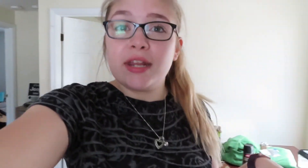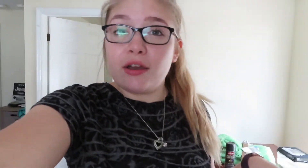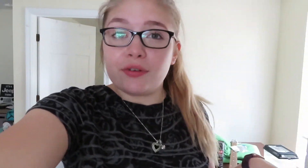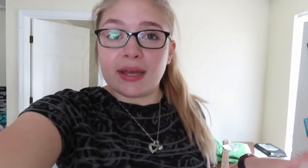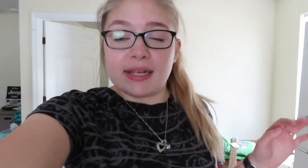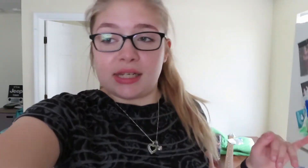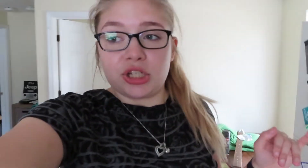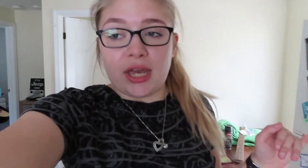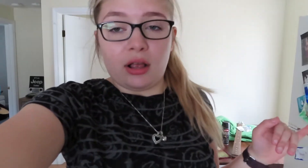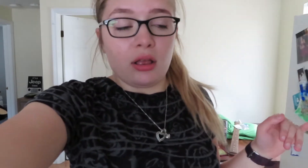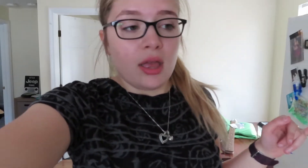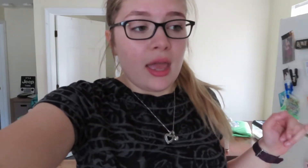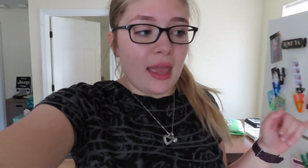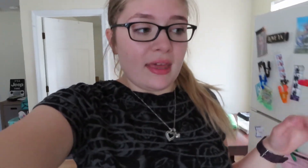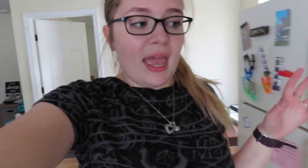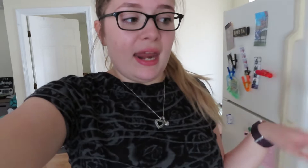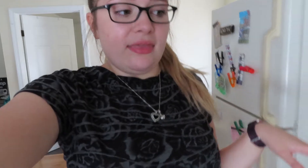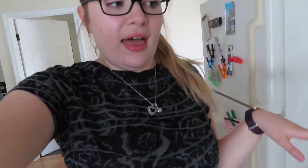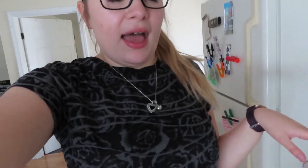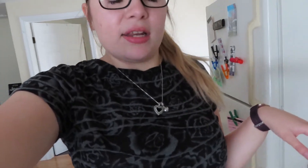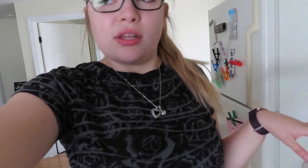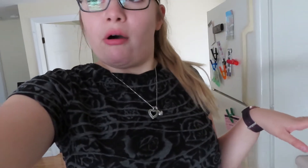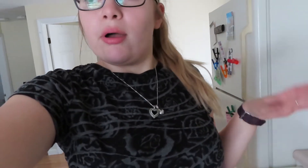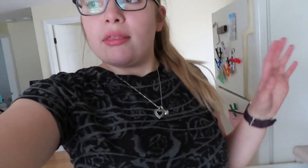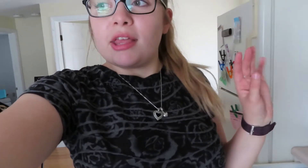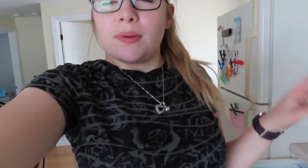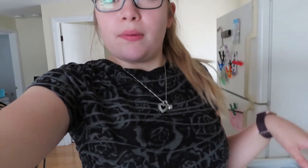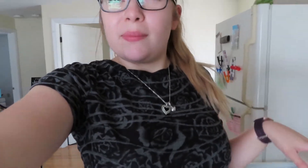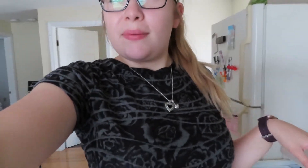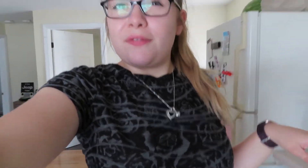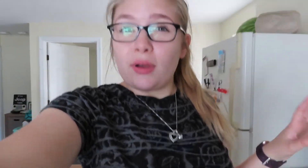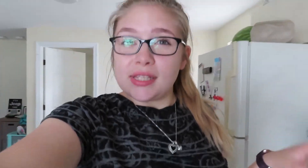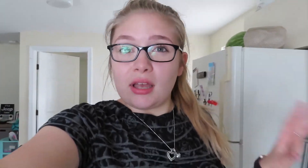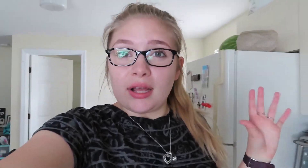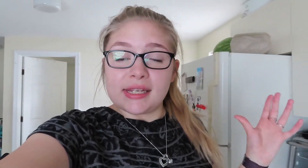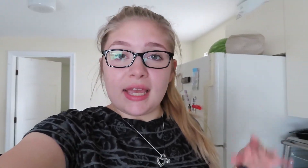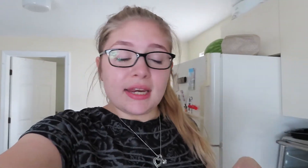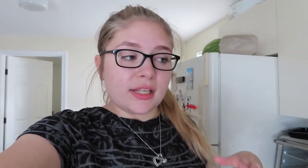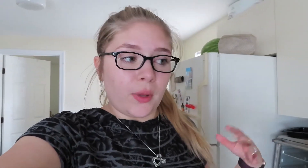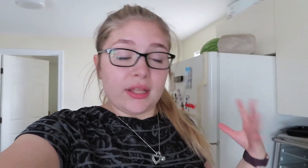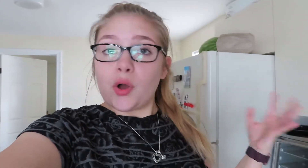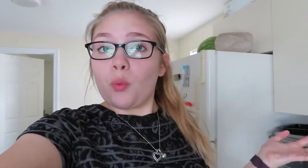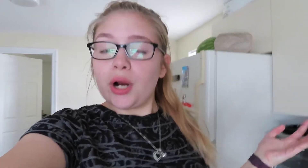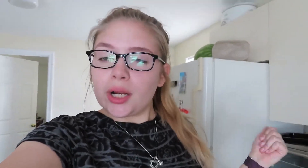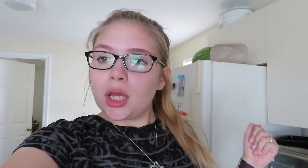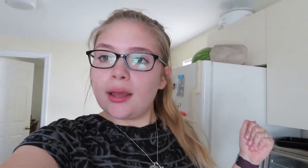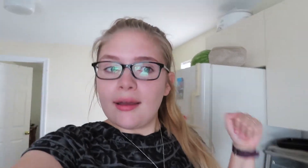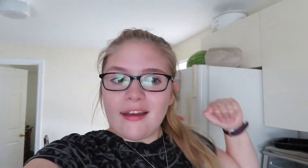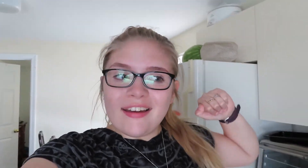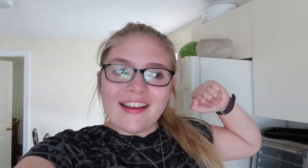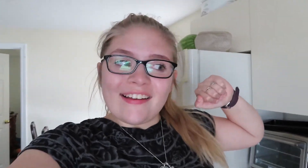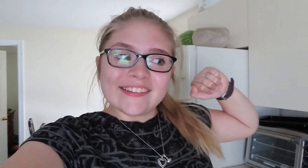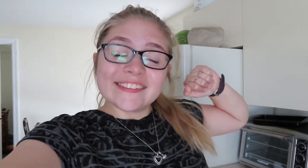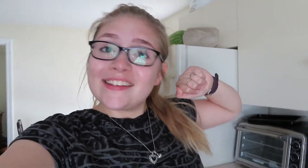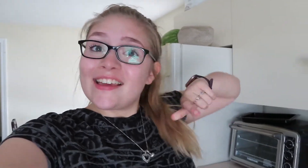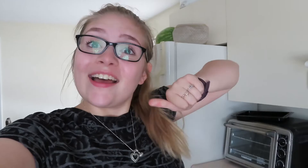video for my disney channel and then edit that so that's what i'm be focusing on tonight as well as homework and yeah